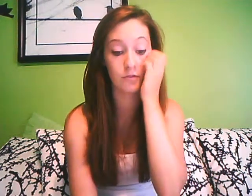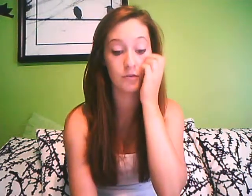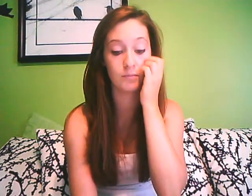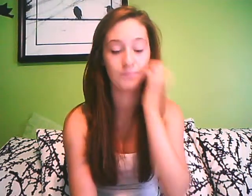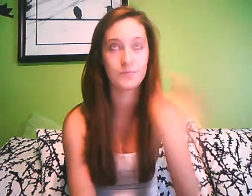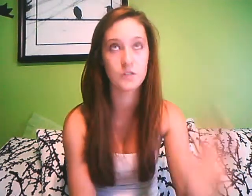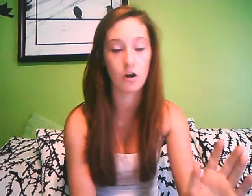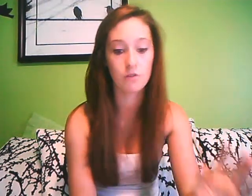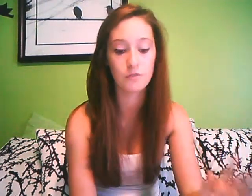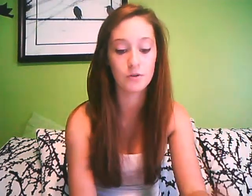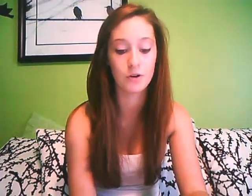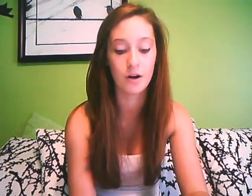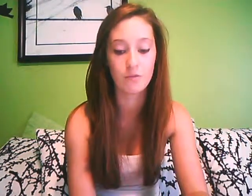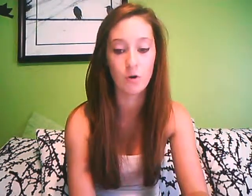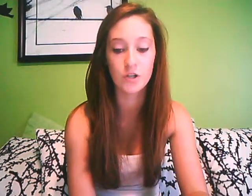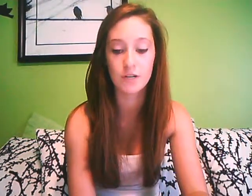sorrowful or unfortunate.